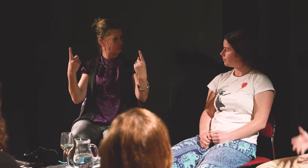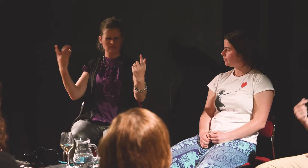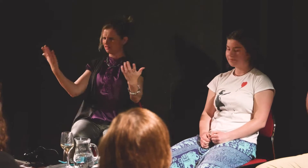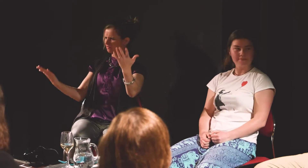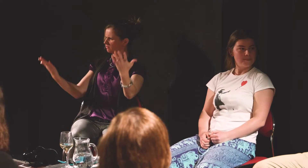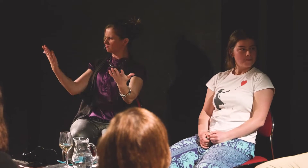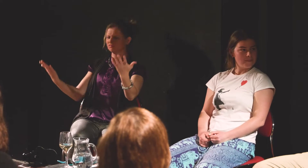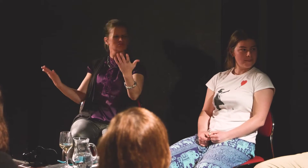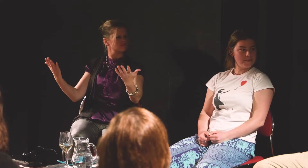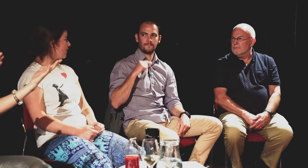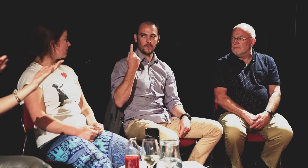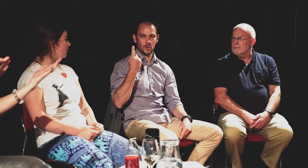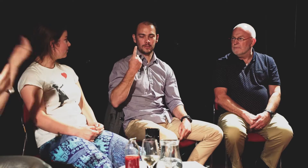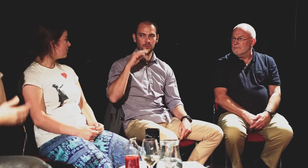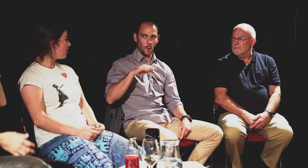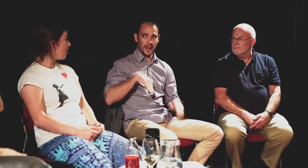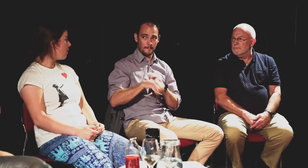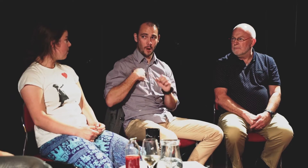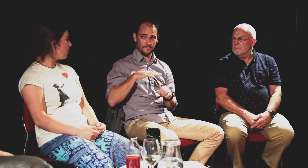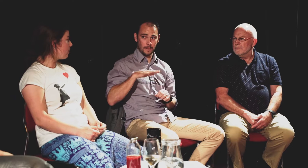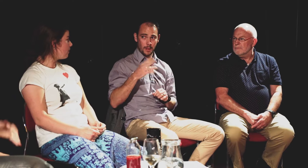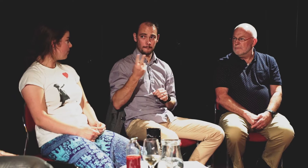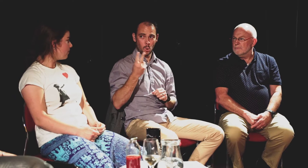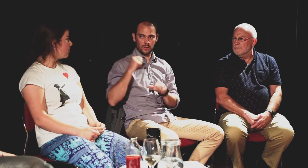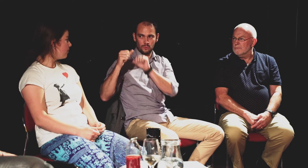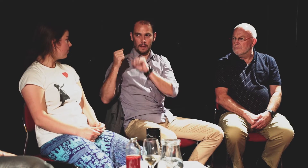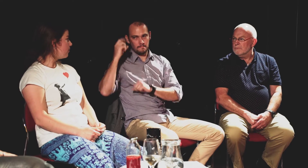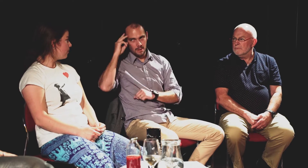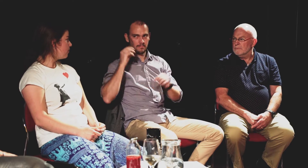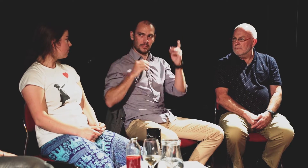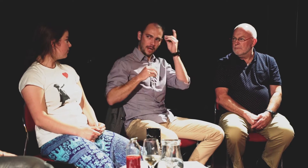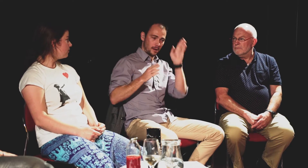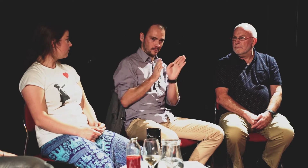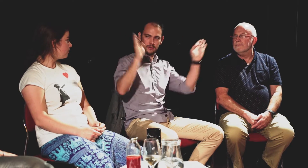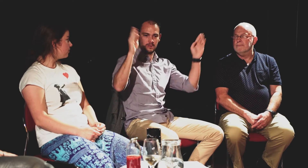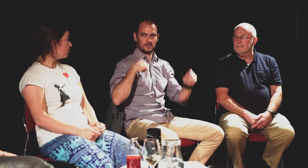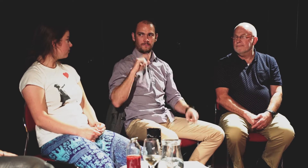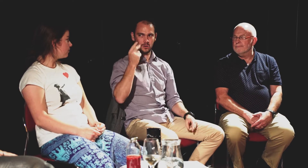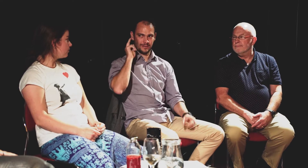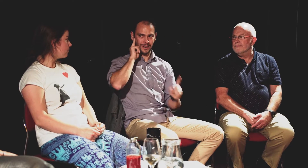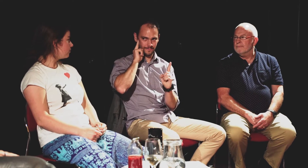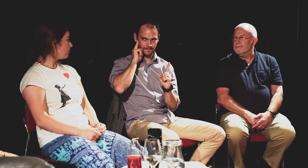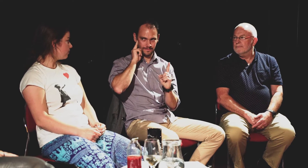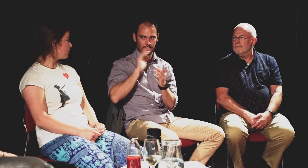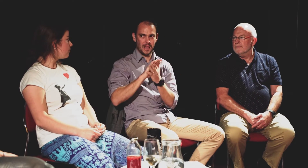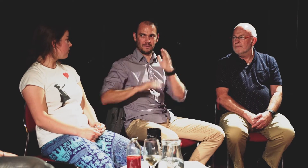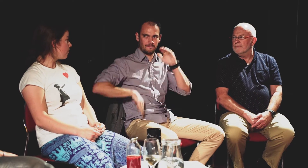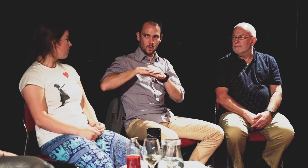deaf? What's the difference, David? So I was the first child in my family, both my mother and my father's generations to be deaf.